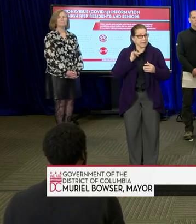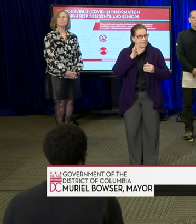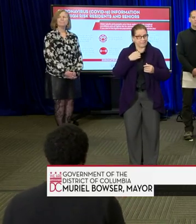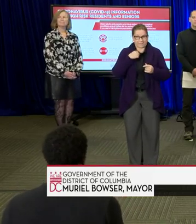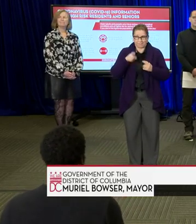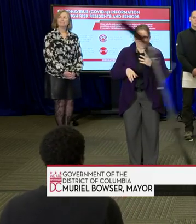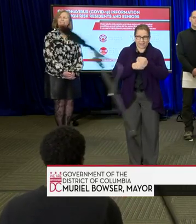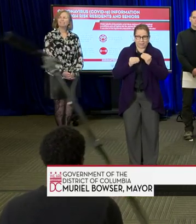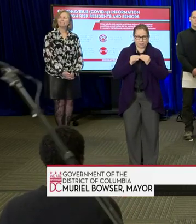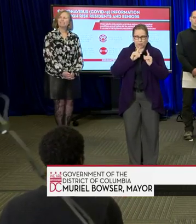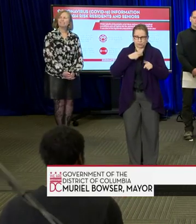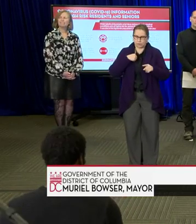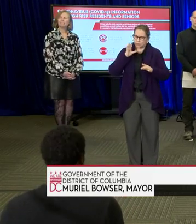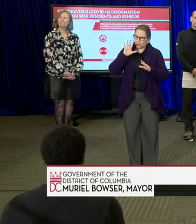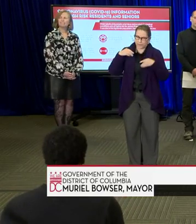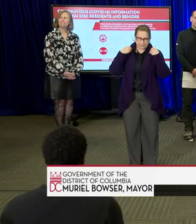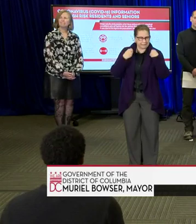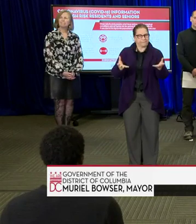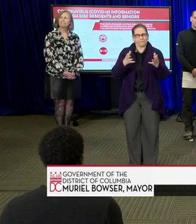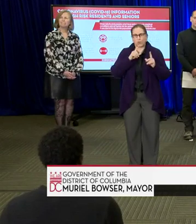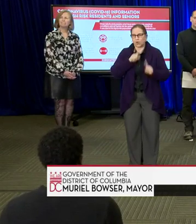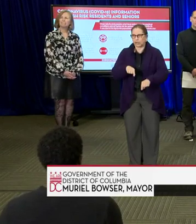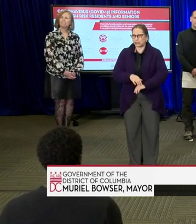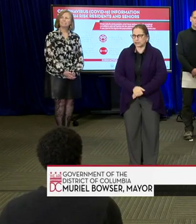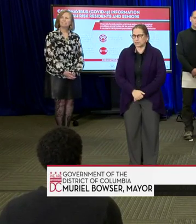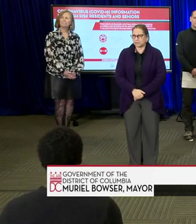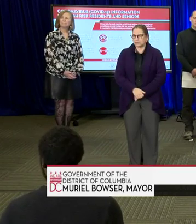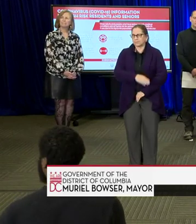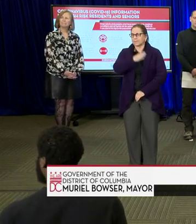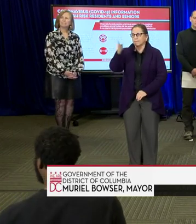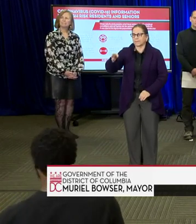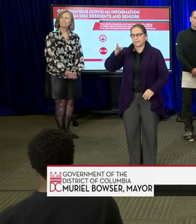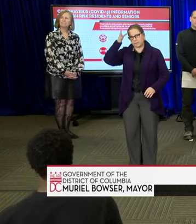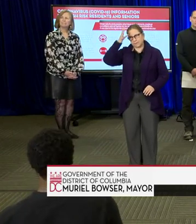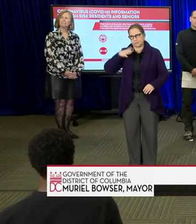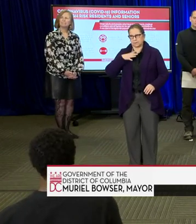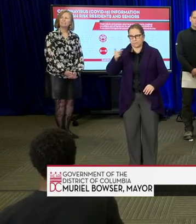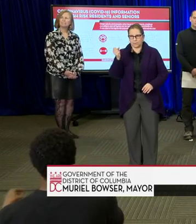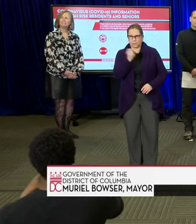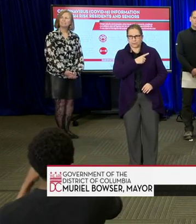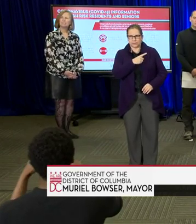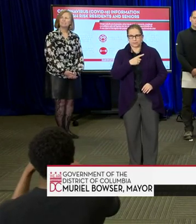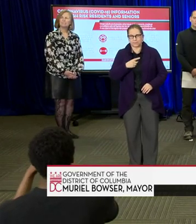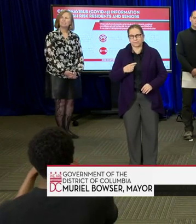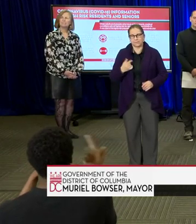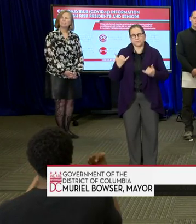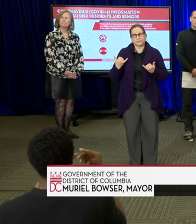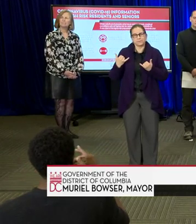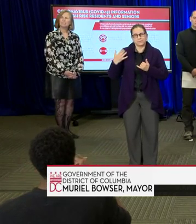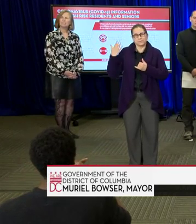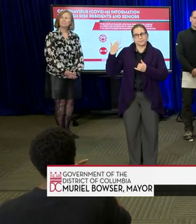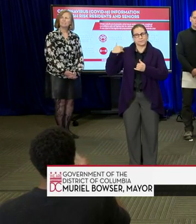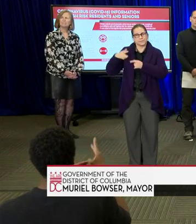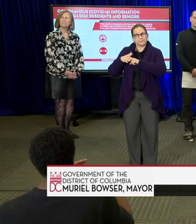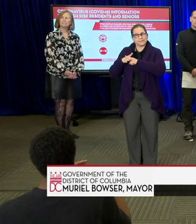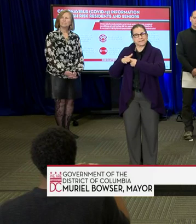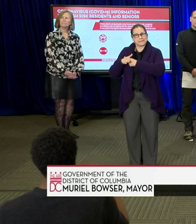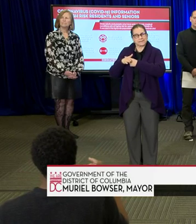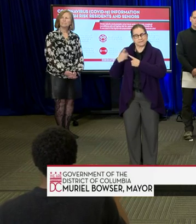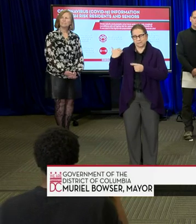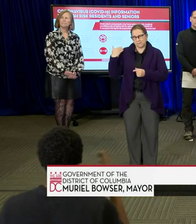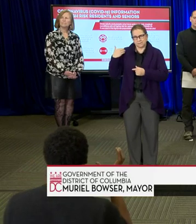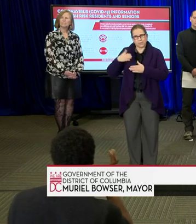Yes. Mayor, at least beginning when the weekend began, I was hearing from people